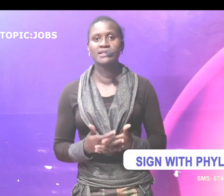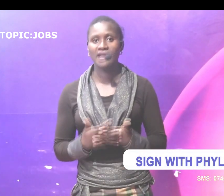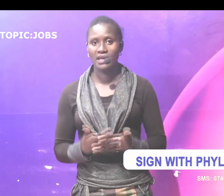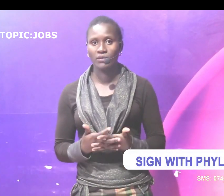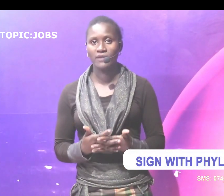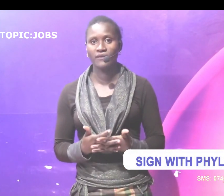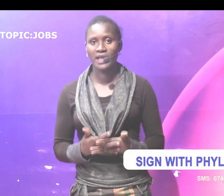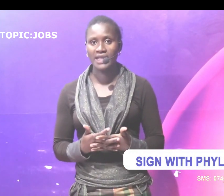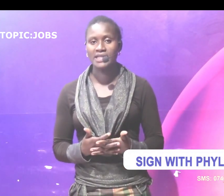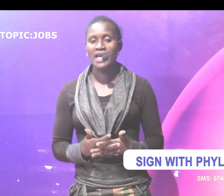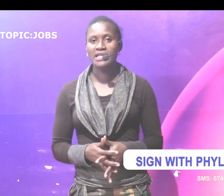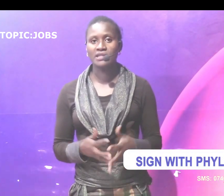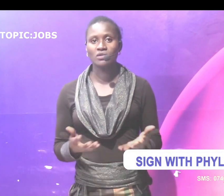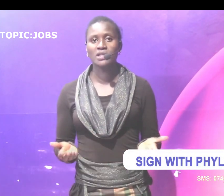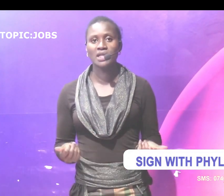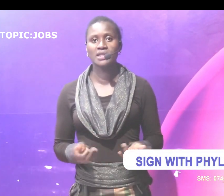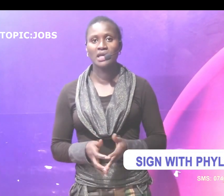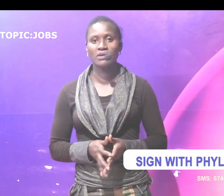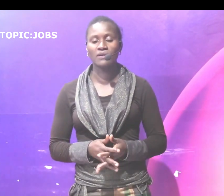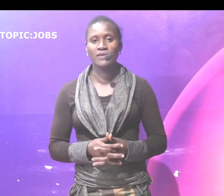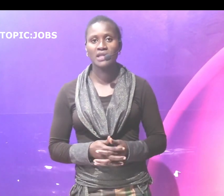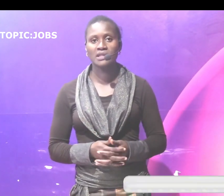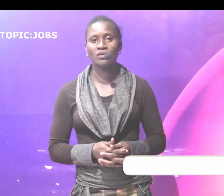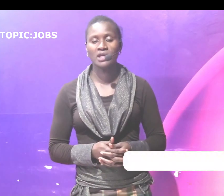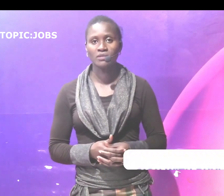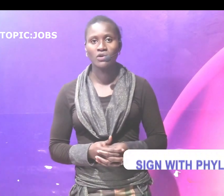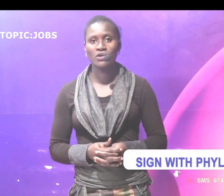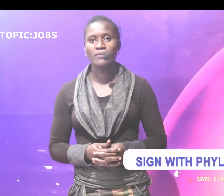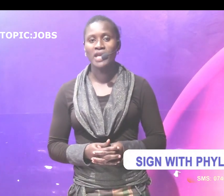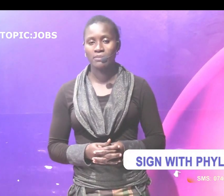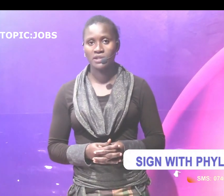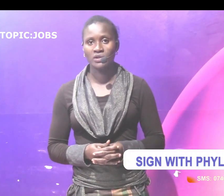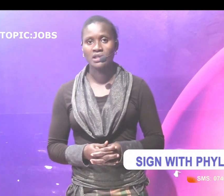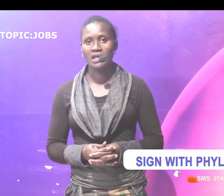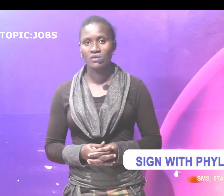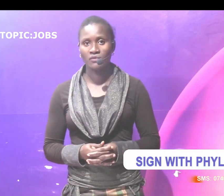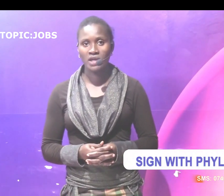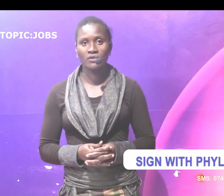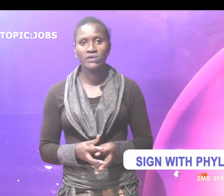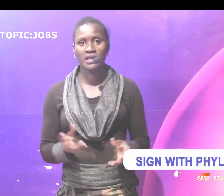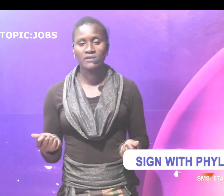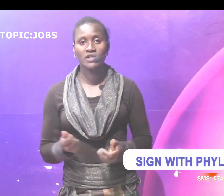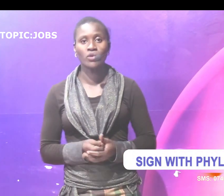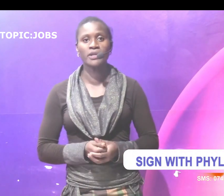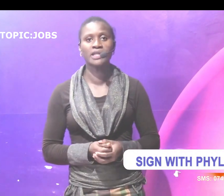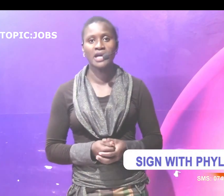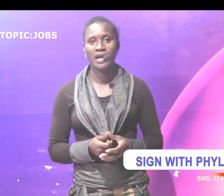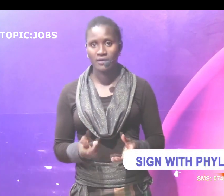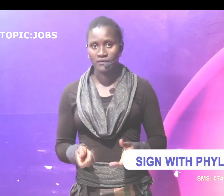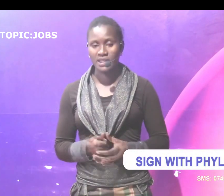with Phylis. Just go search Sign with Phylis, and you'll get more episode and of what of the different topics that I have signed